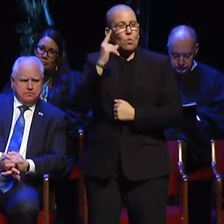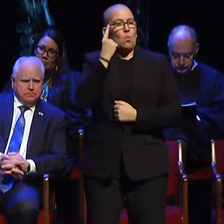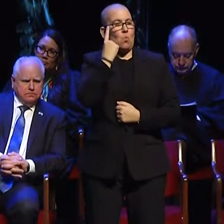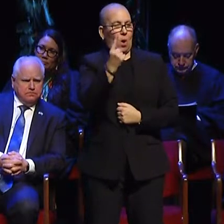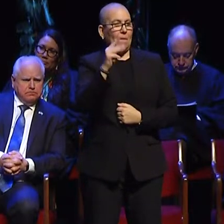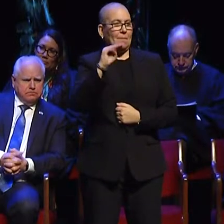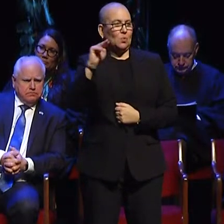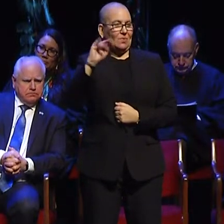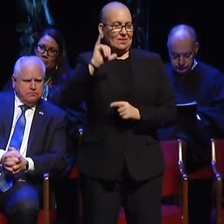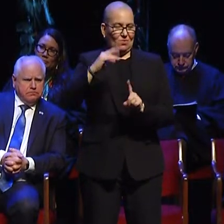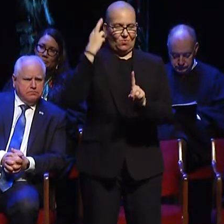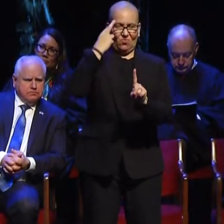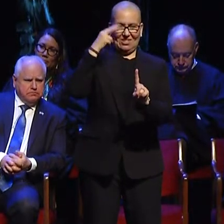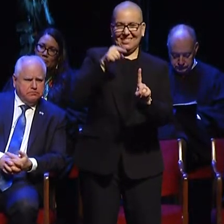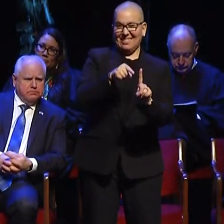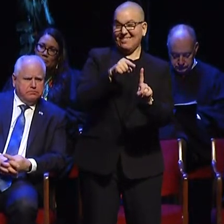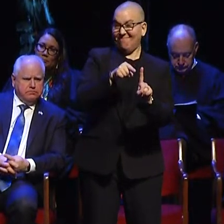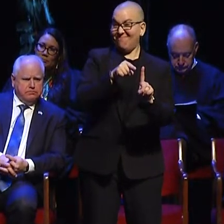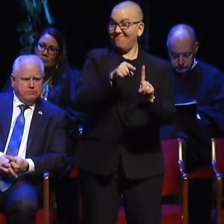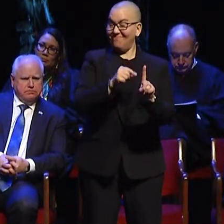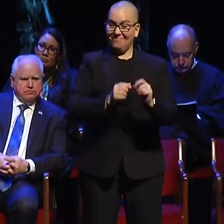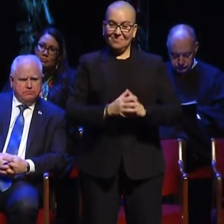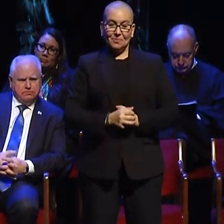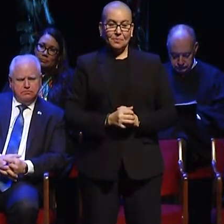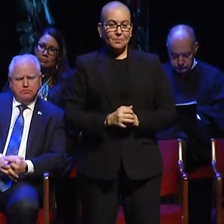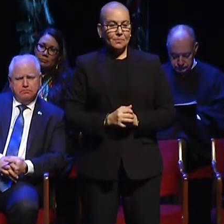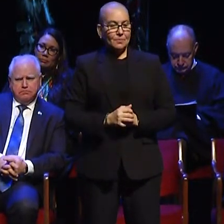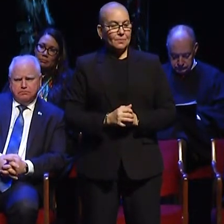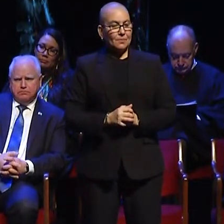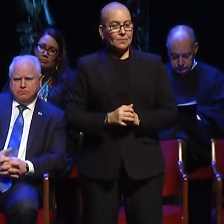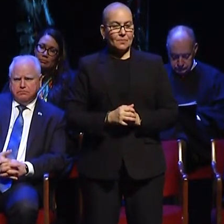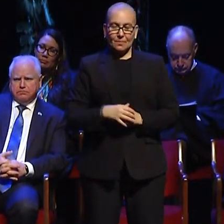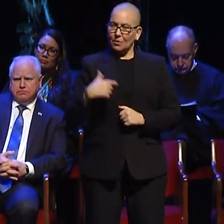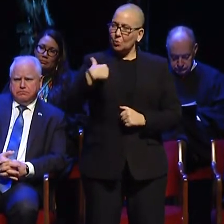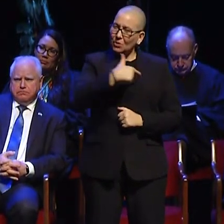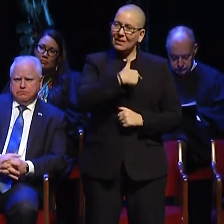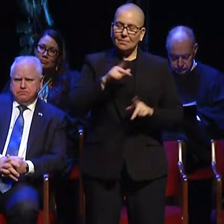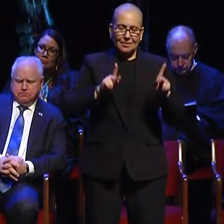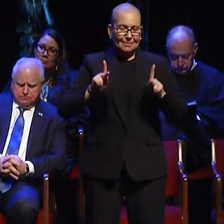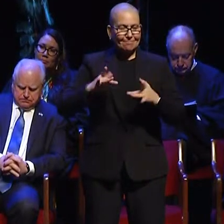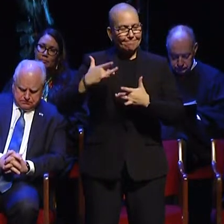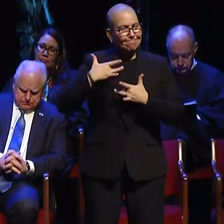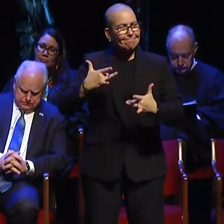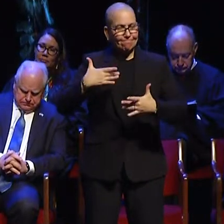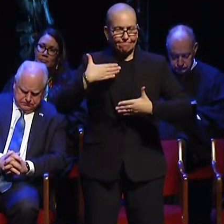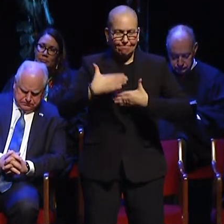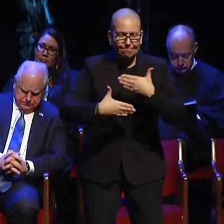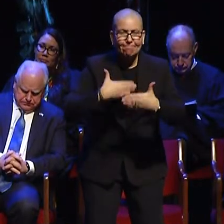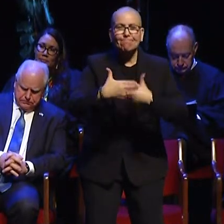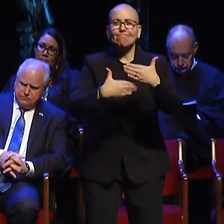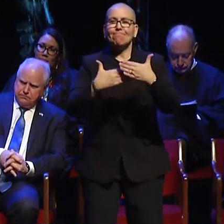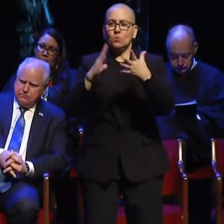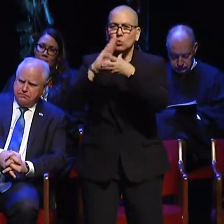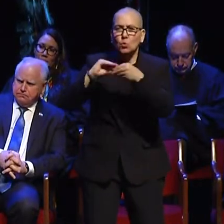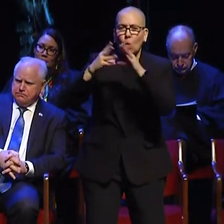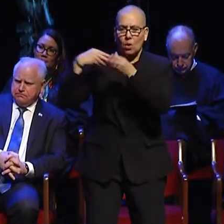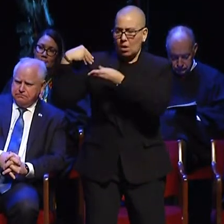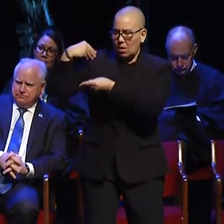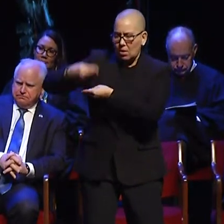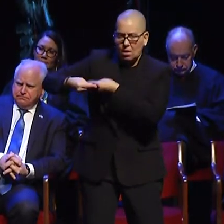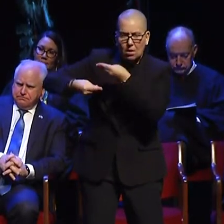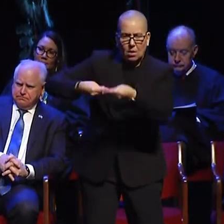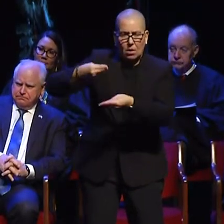The pathways that we build and the legacies that we leave. I am joined by my daughter, Siobhan,